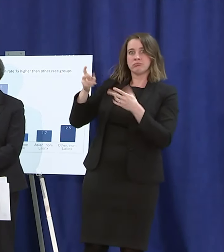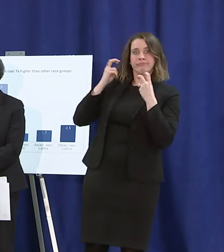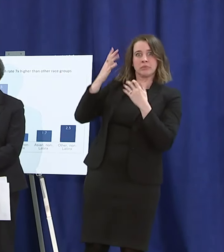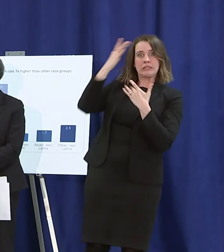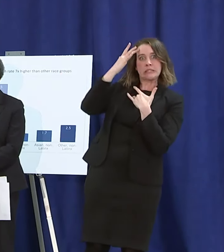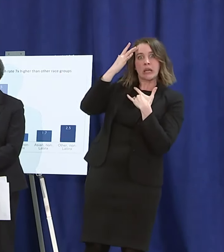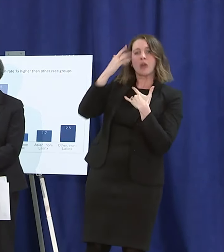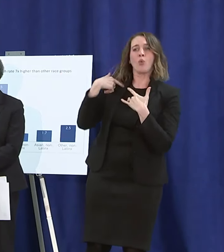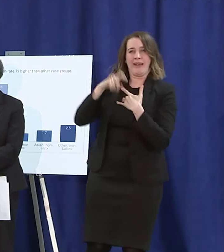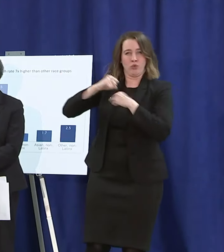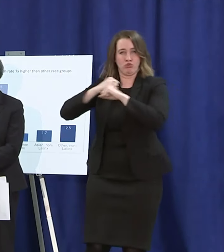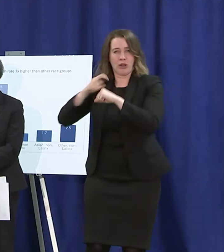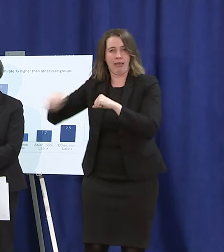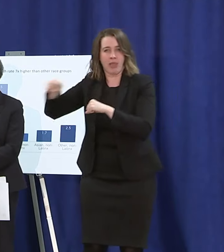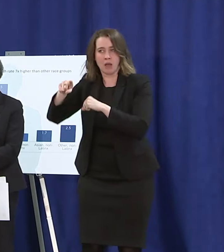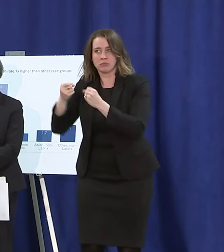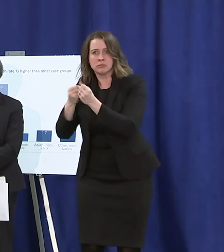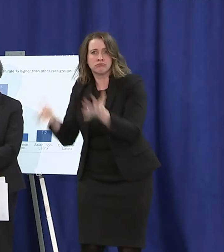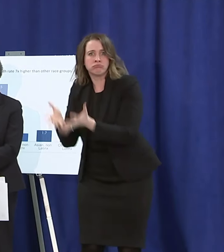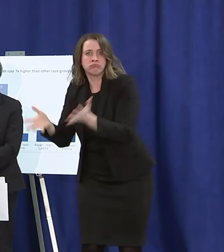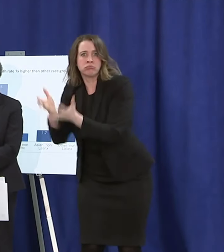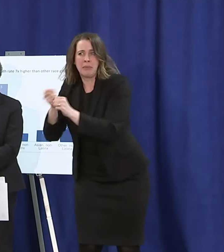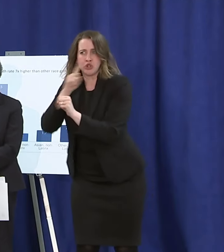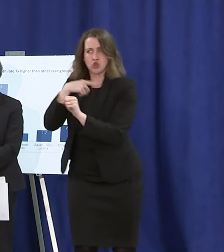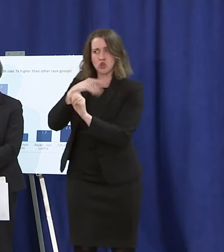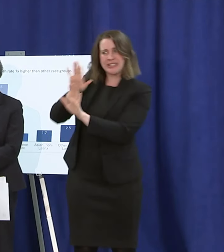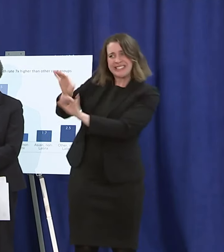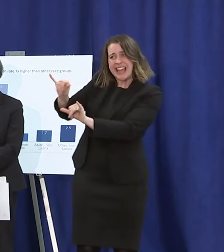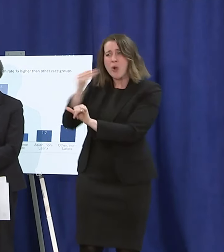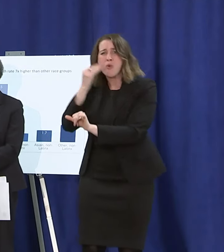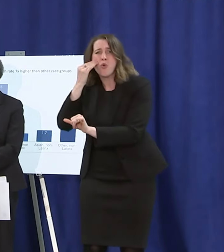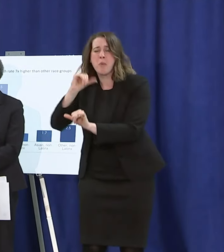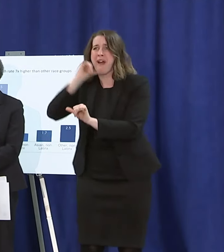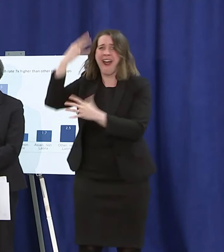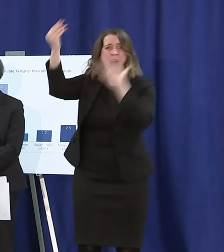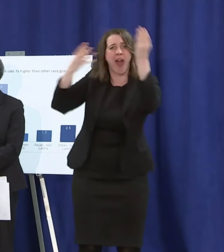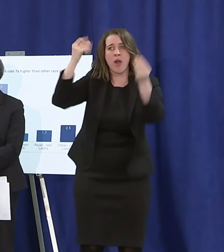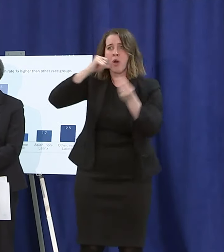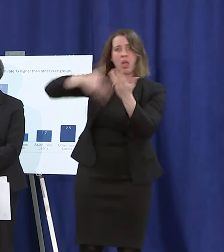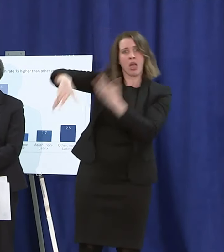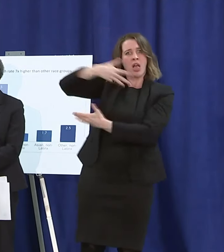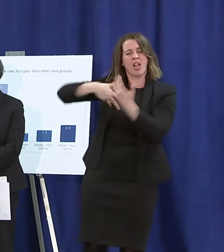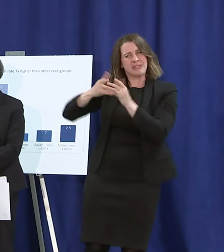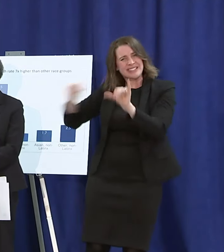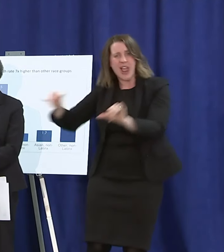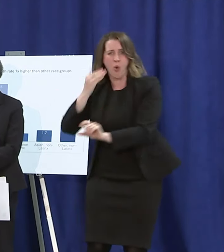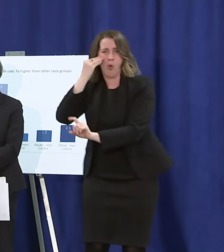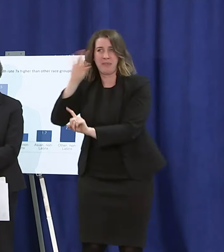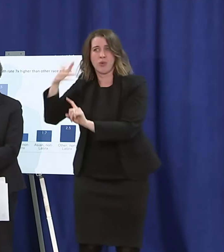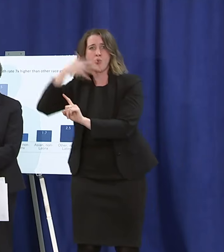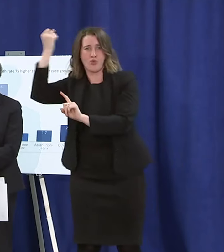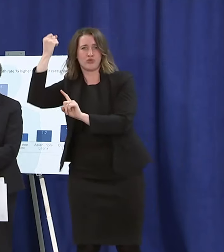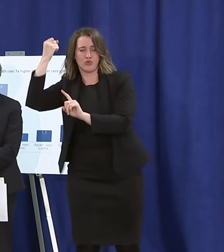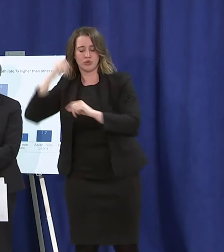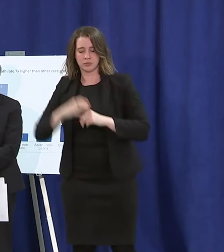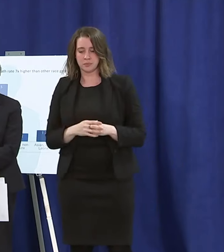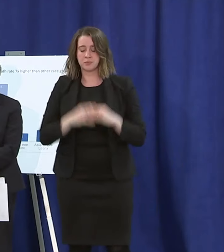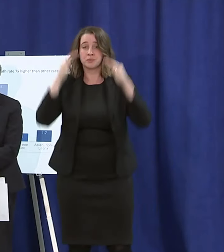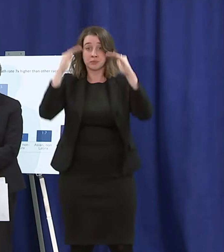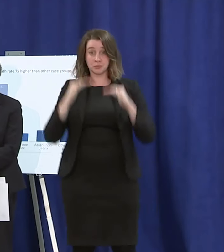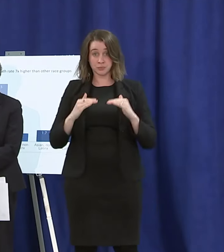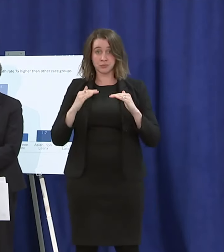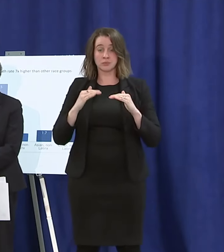age groups, the most important folks to be keeping at home and not interacting with folks outside the household.